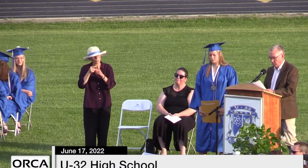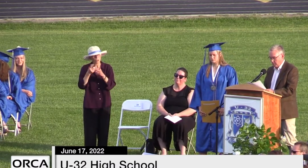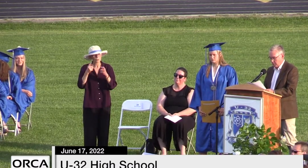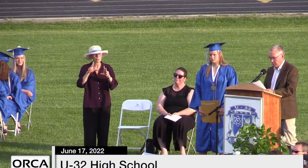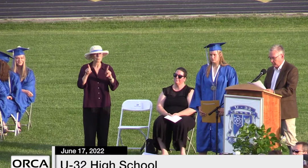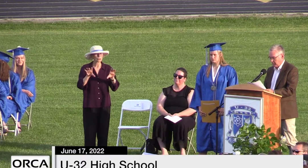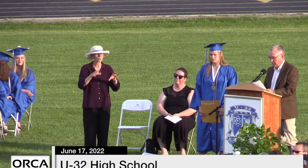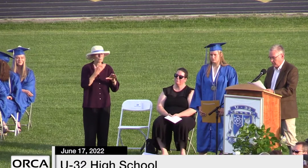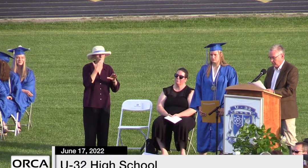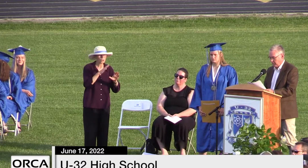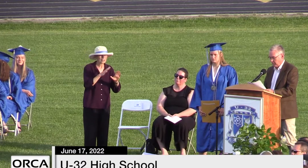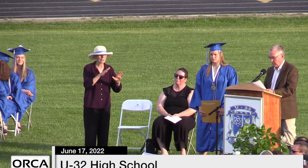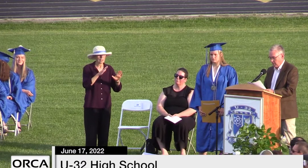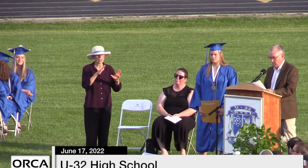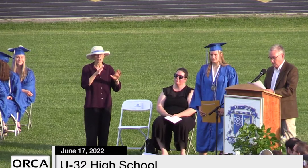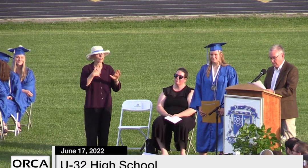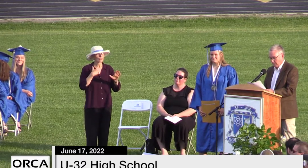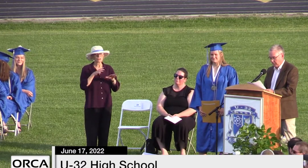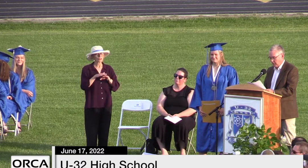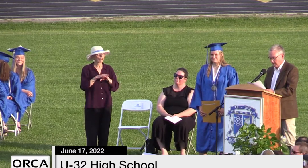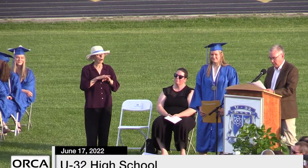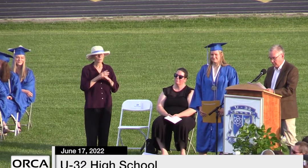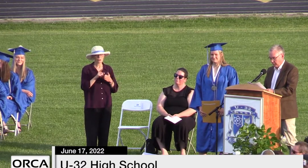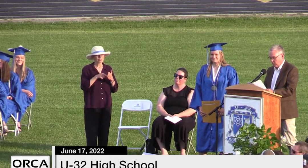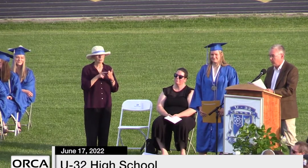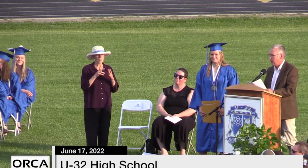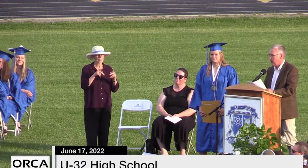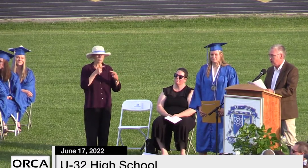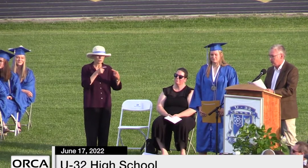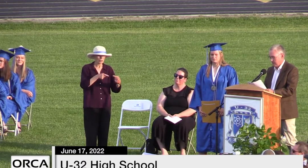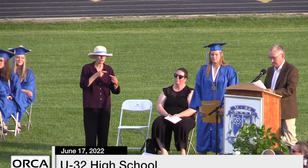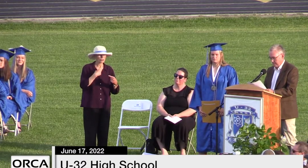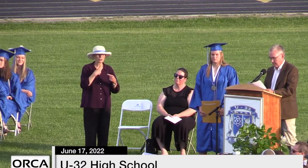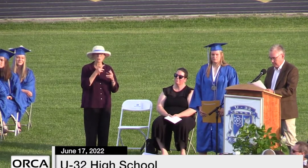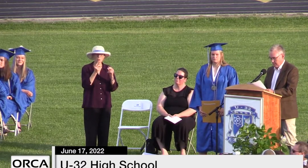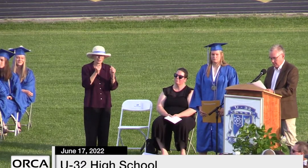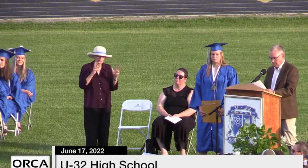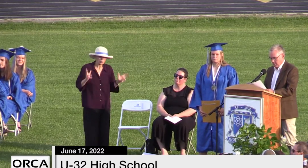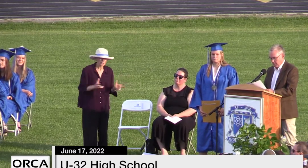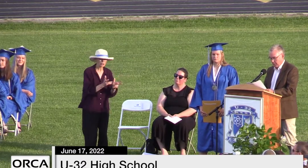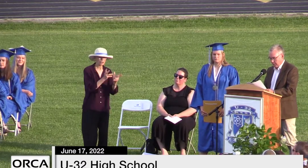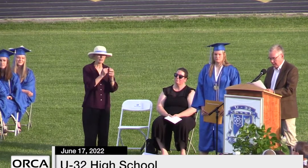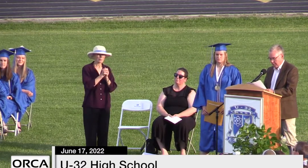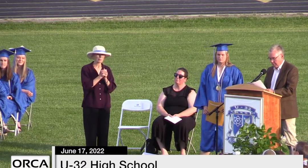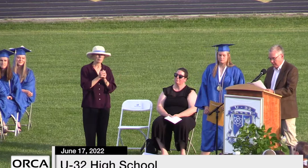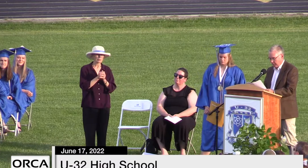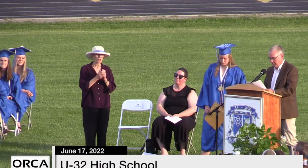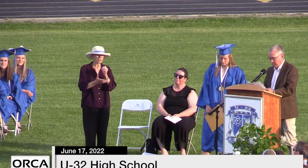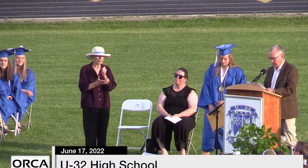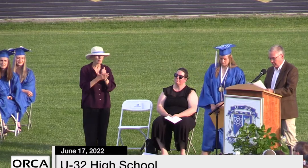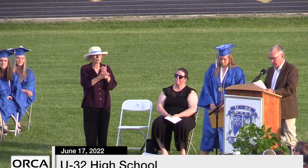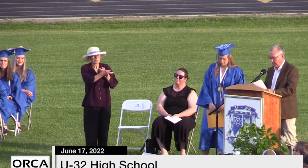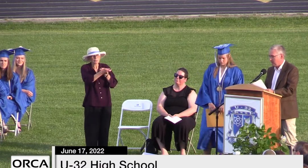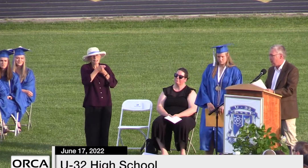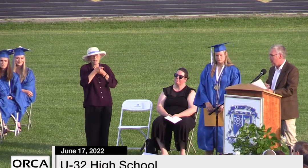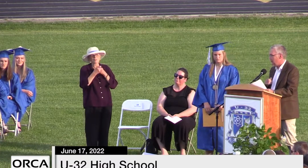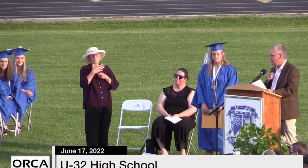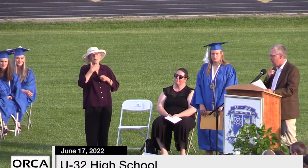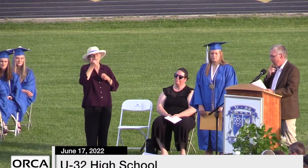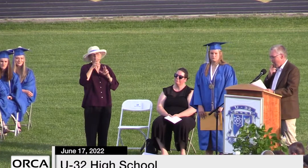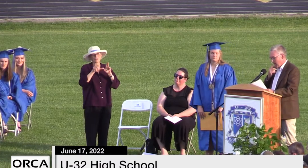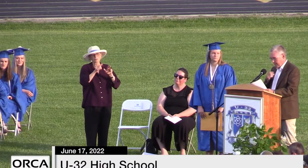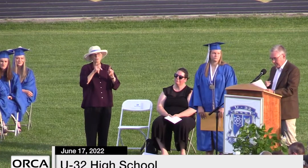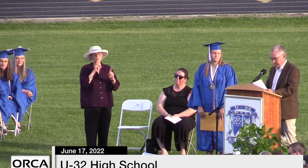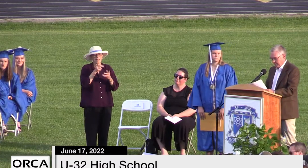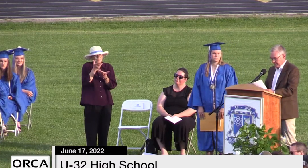do poorly, she is slow with criticism. When people are struggling, she is quick with encouragement. She helps bring out the best in others just by being in the